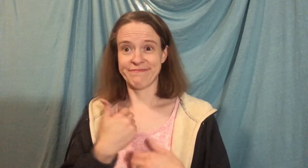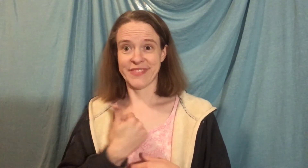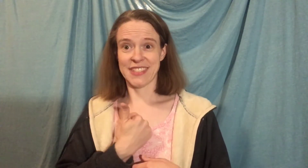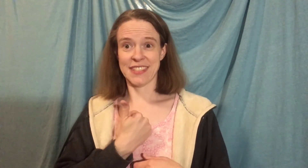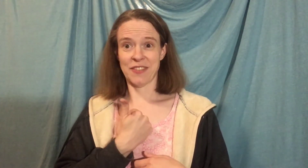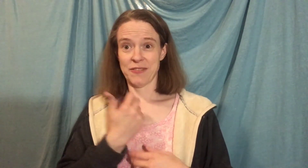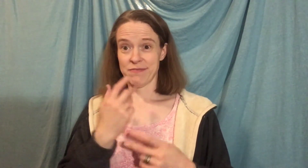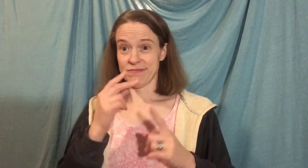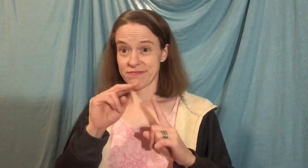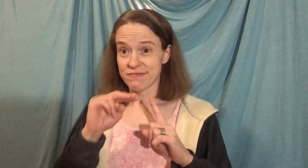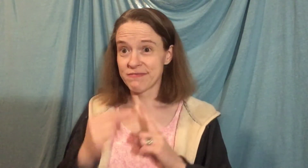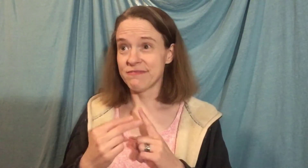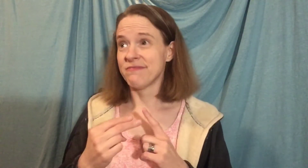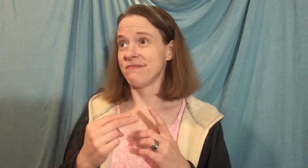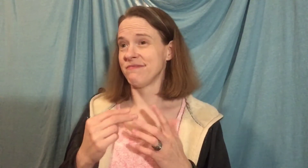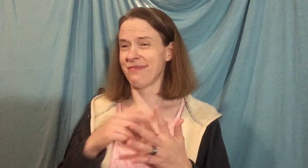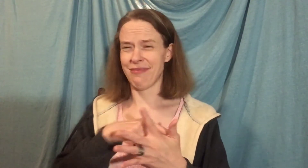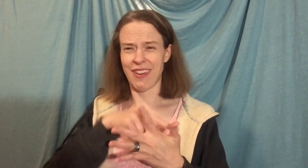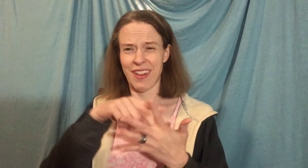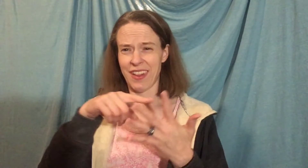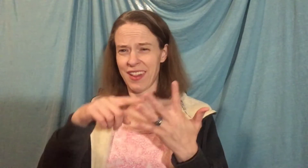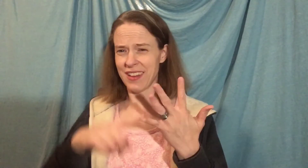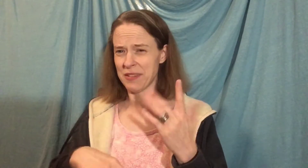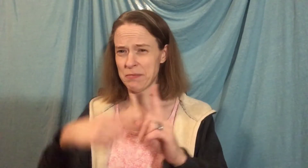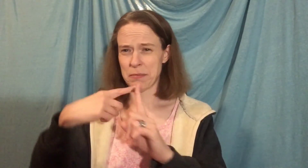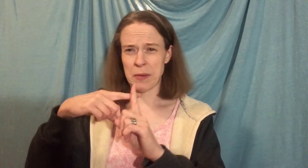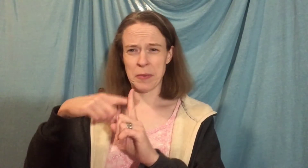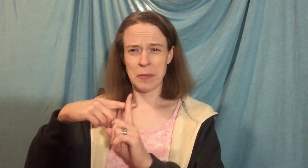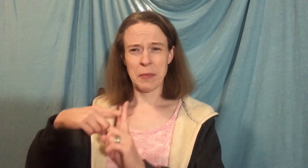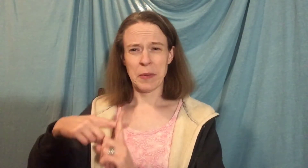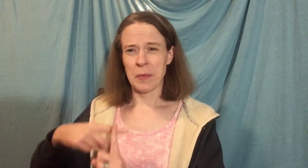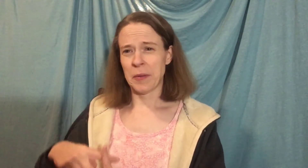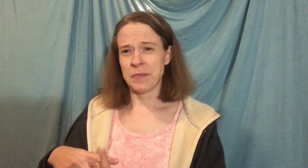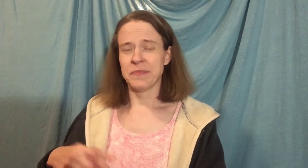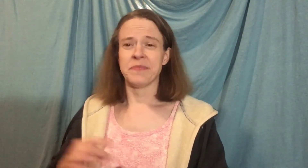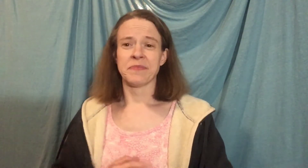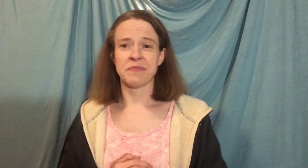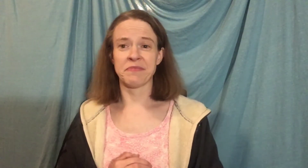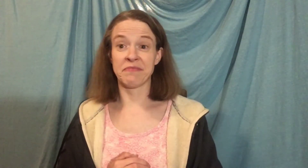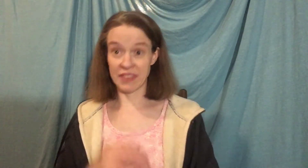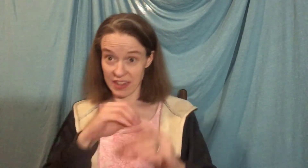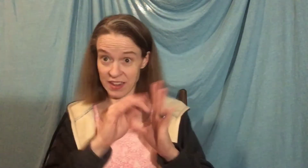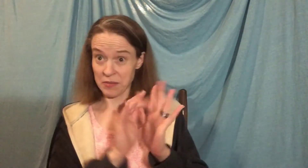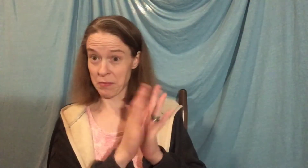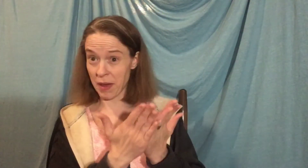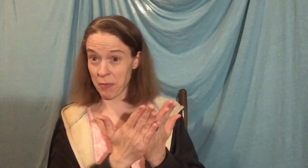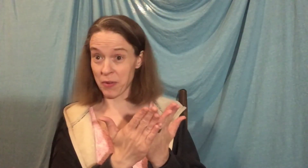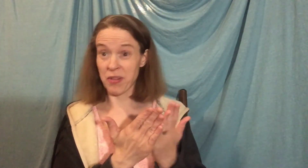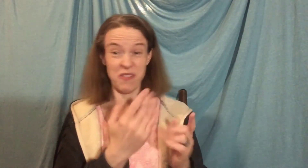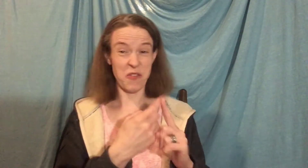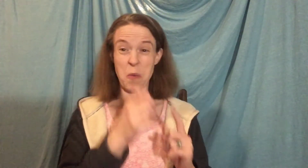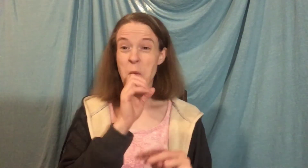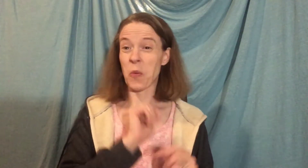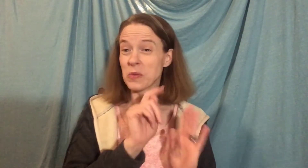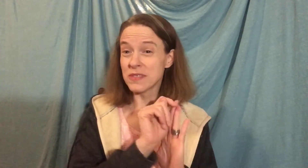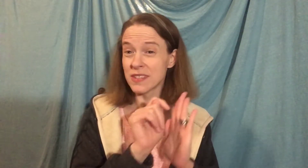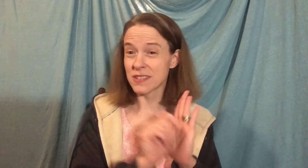their self-view, and a whole list of positive influences. In the Bible, from the